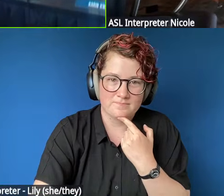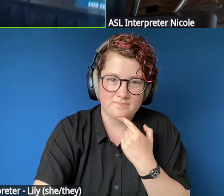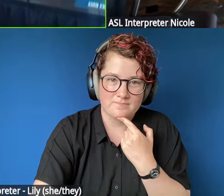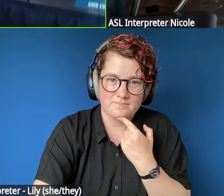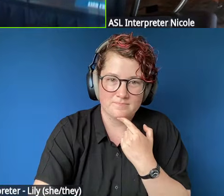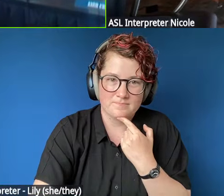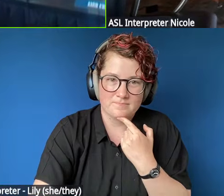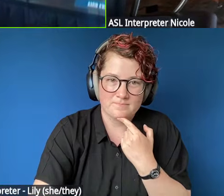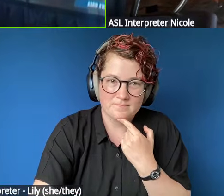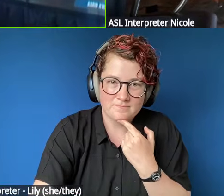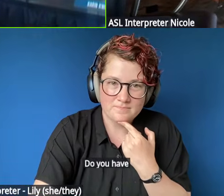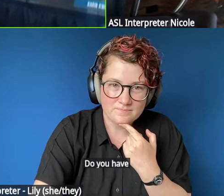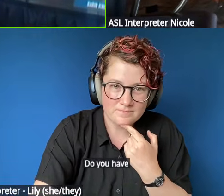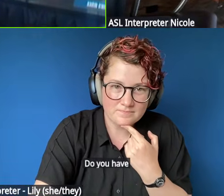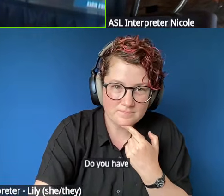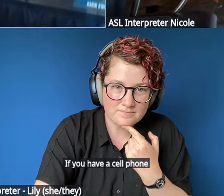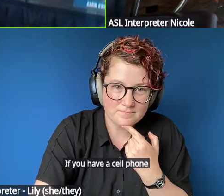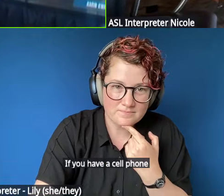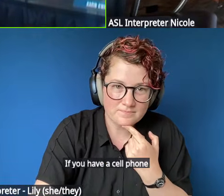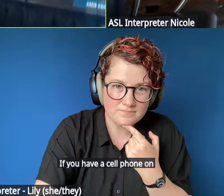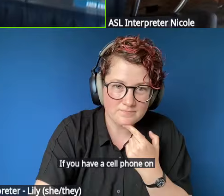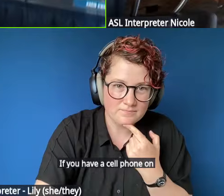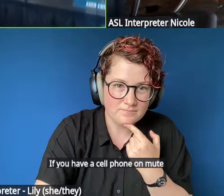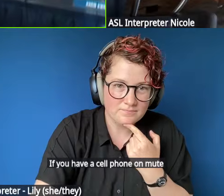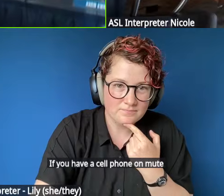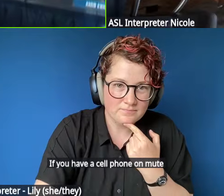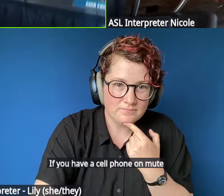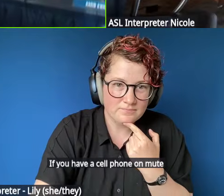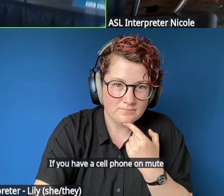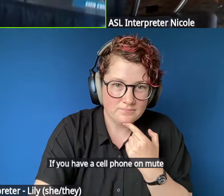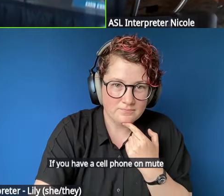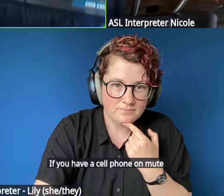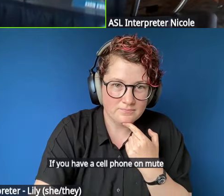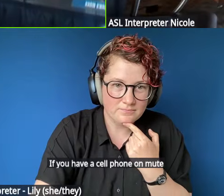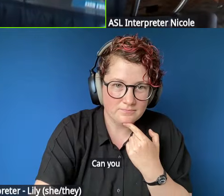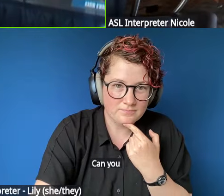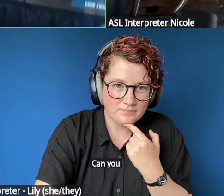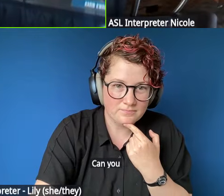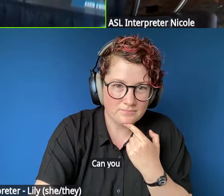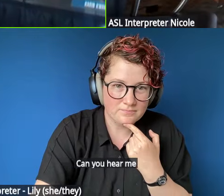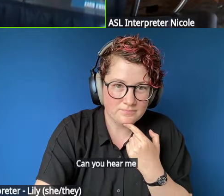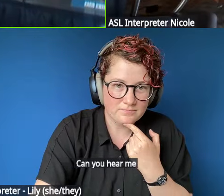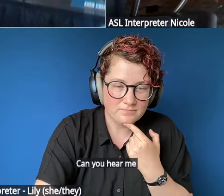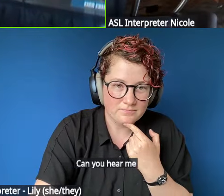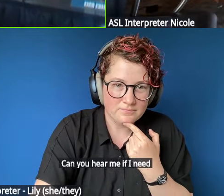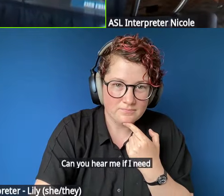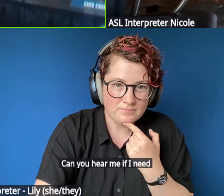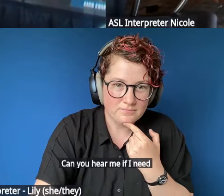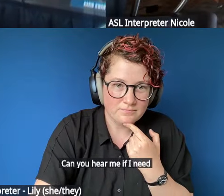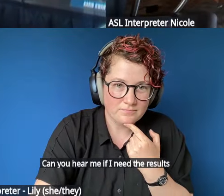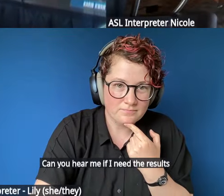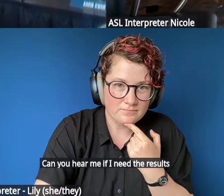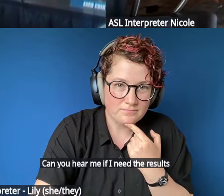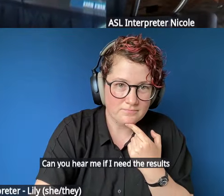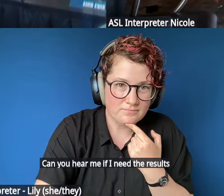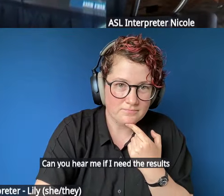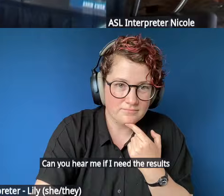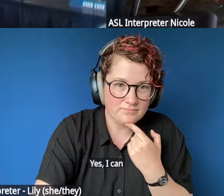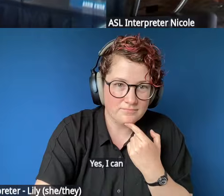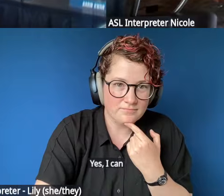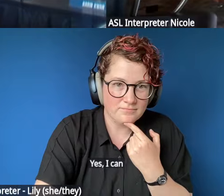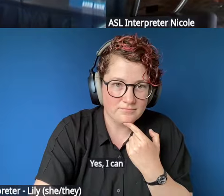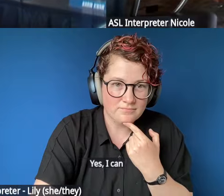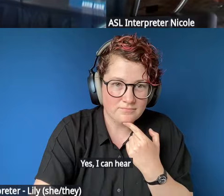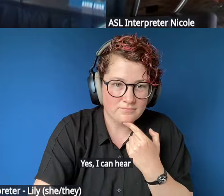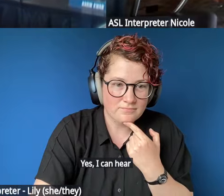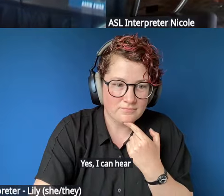We do have a cell phone here on mute. Can you hear me if I unmute the cell? It's on this. Yes, I can hear